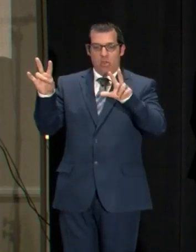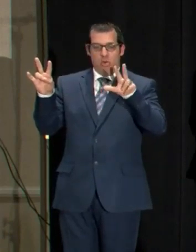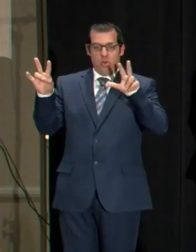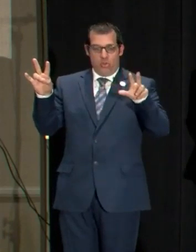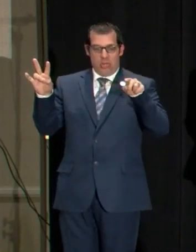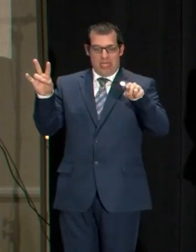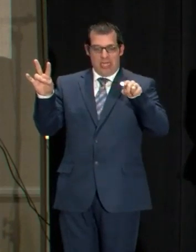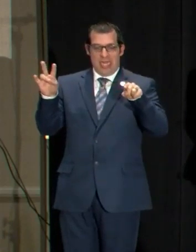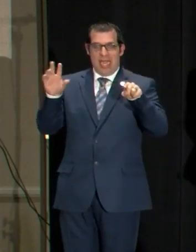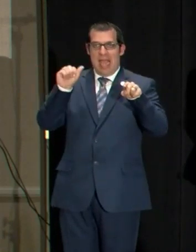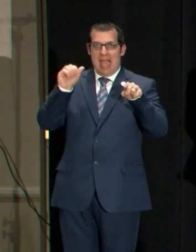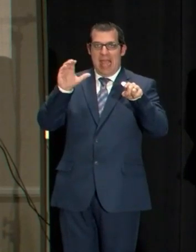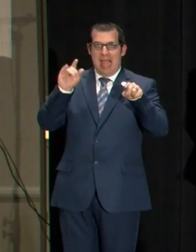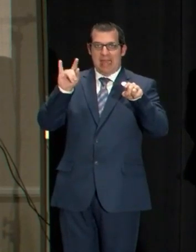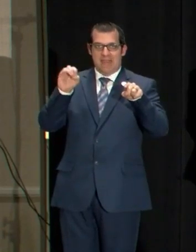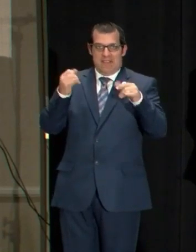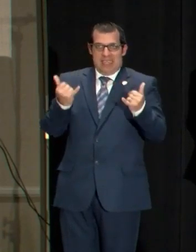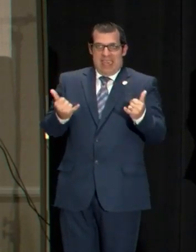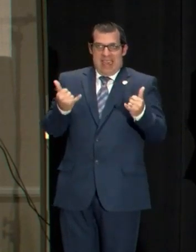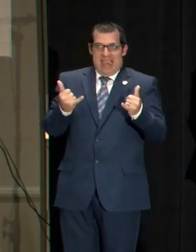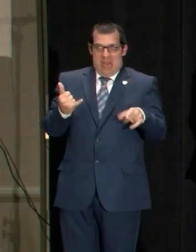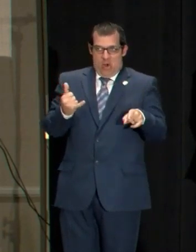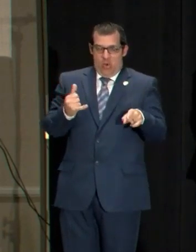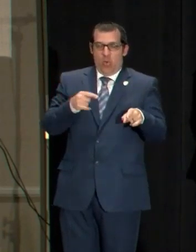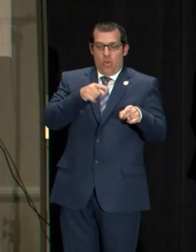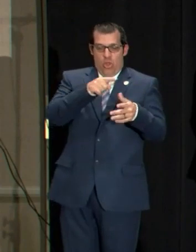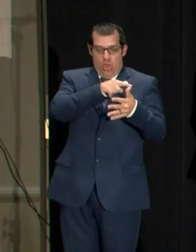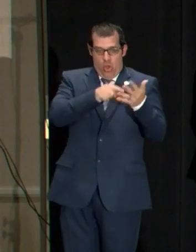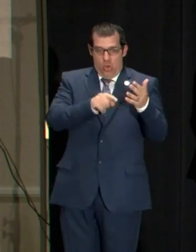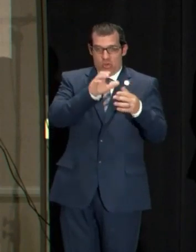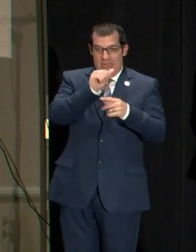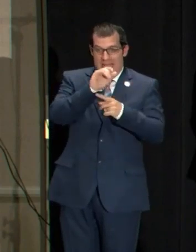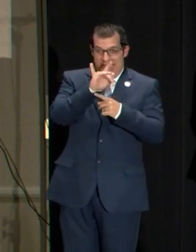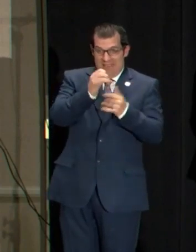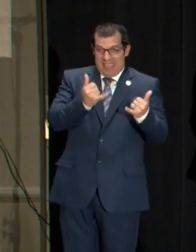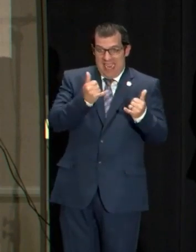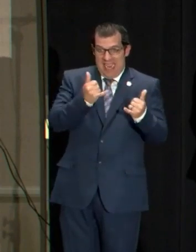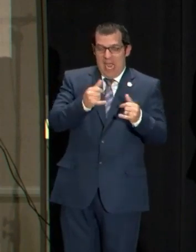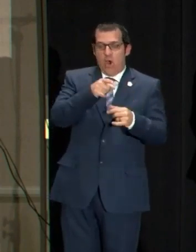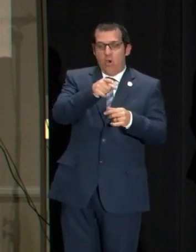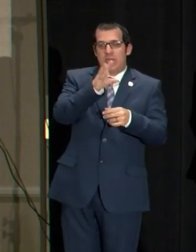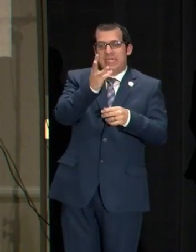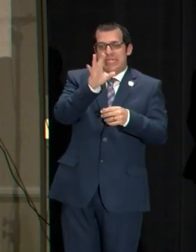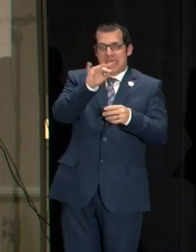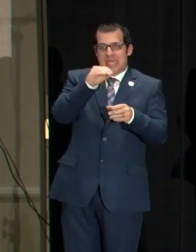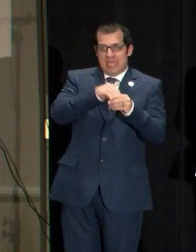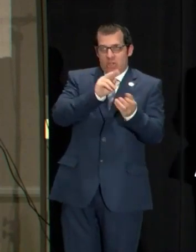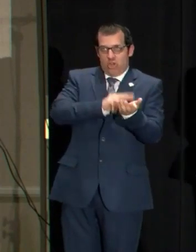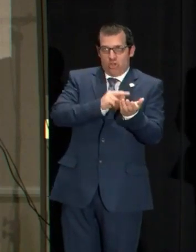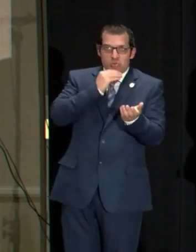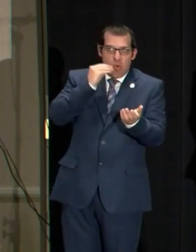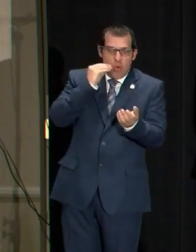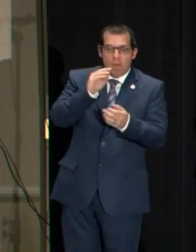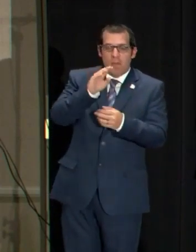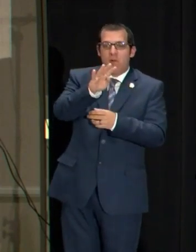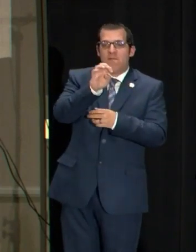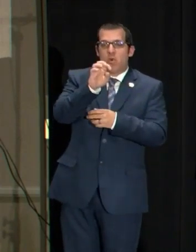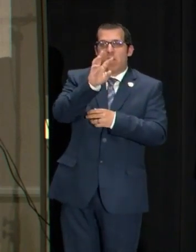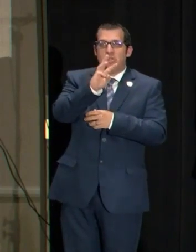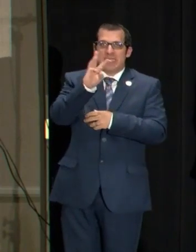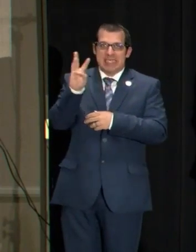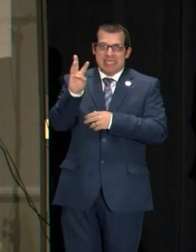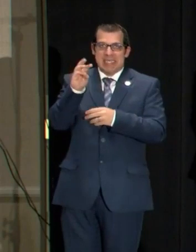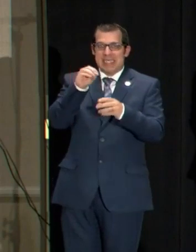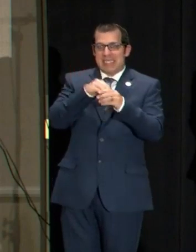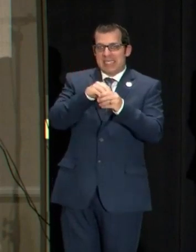1,733 of those are active cases. And of those active cases, 68 are in a nursing home, 466